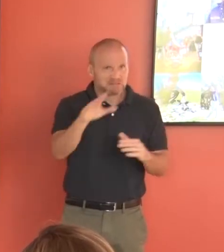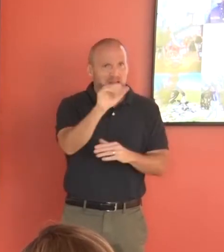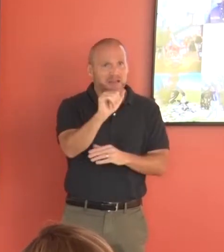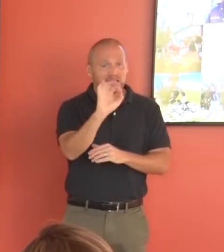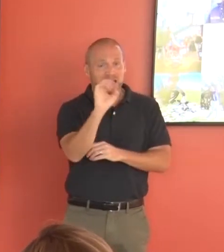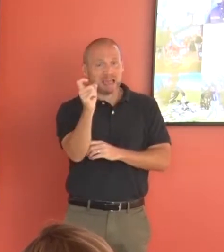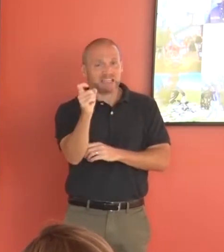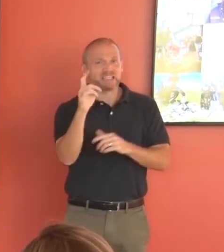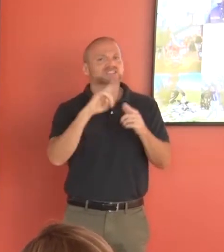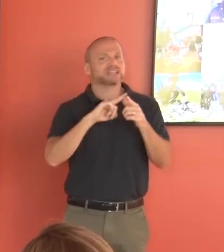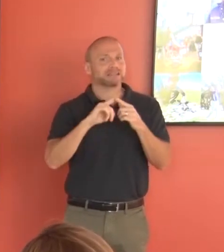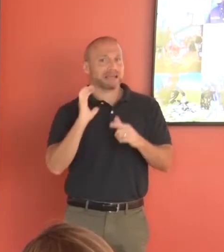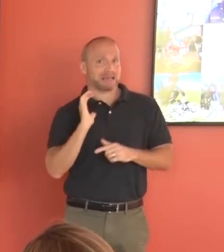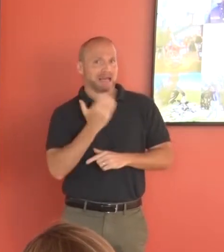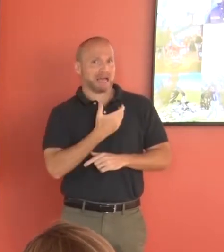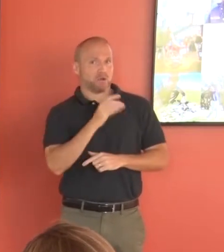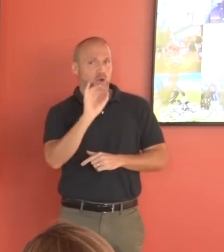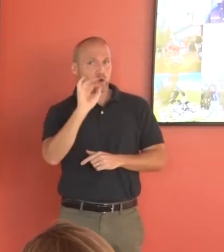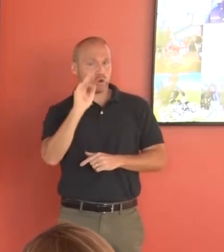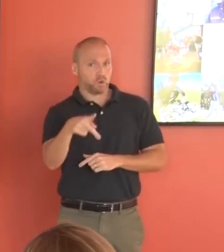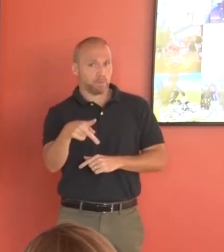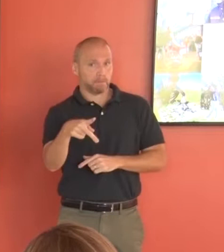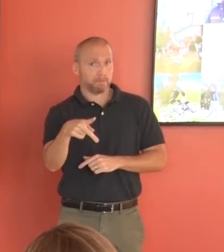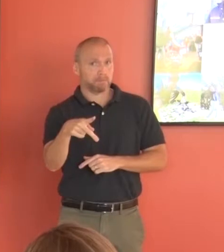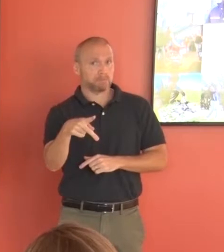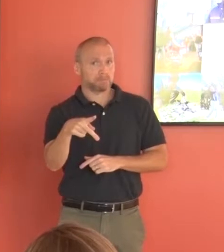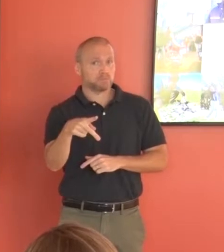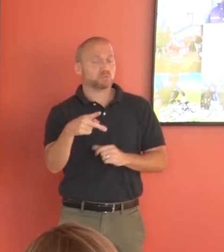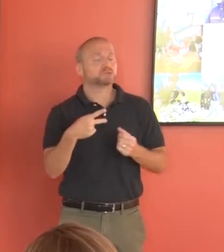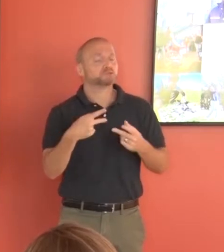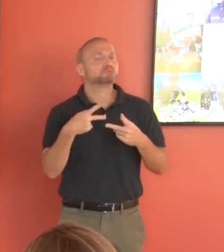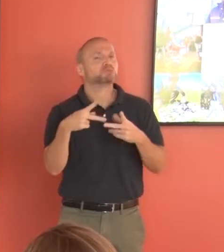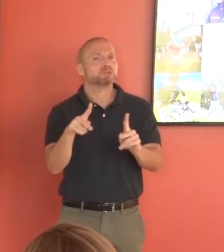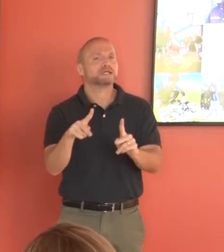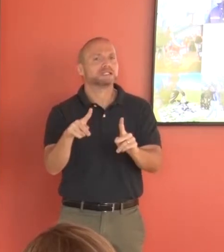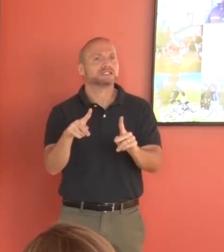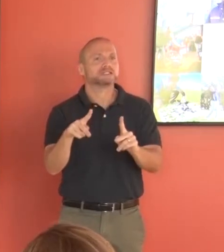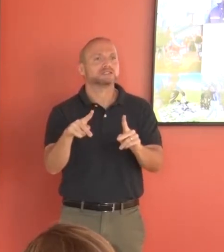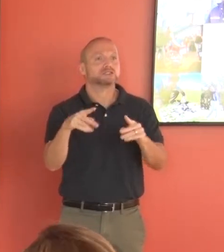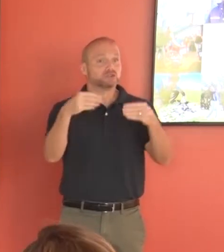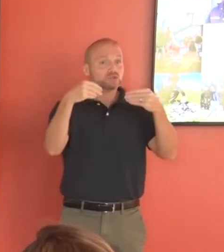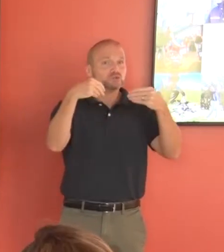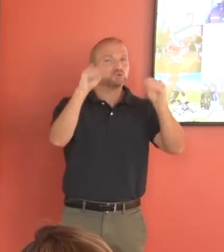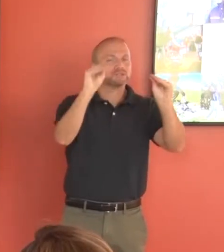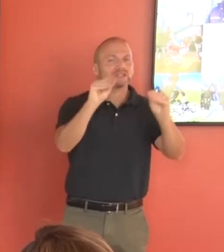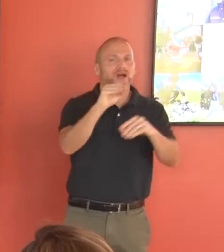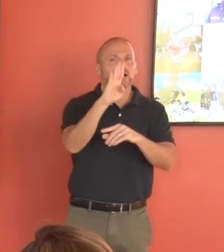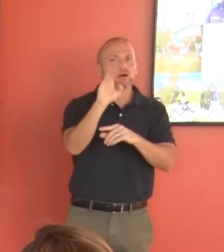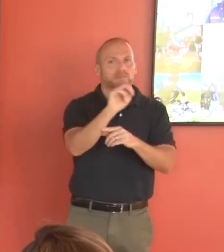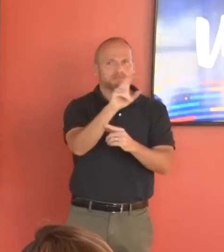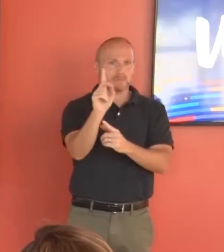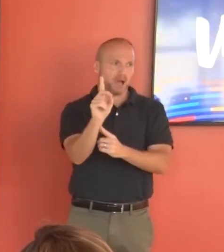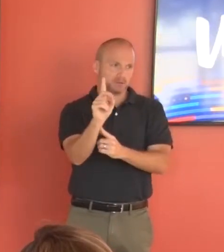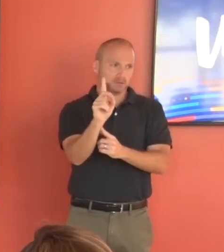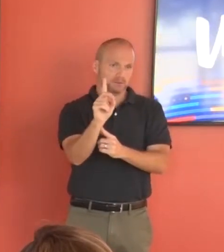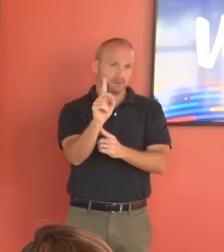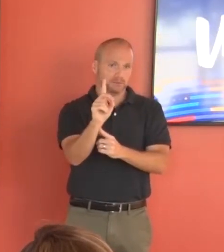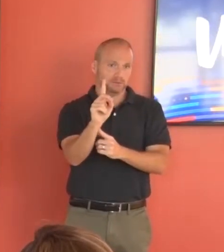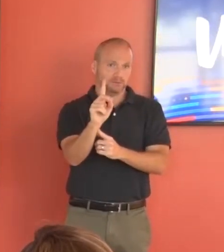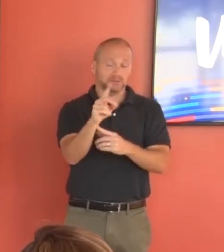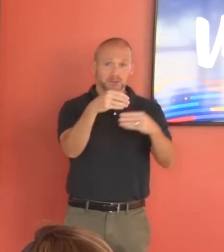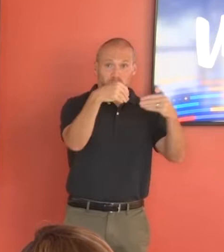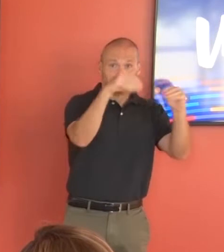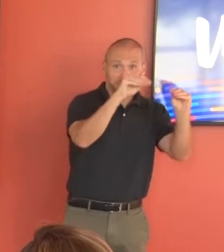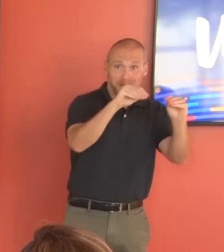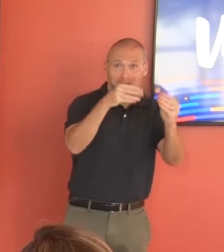public facilities corporation was allowed to go ahead and sell bonds, and we used those